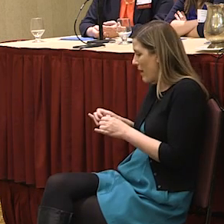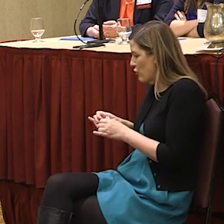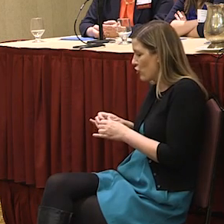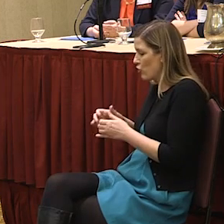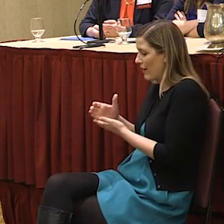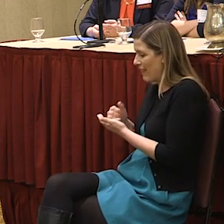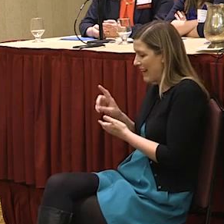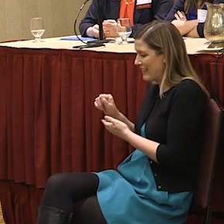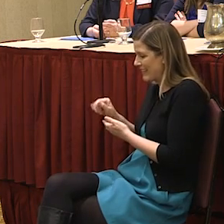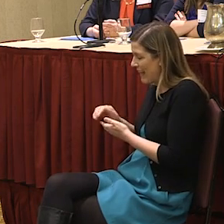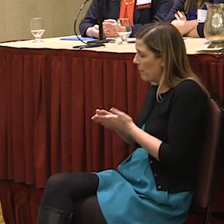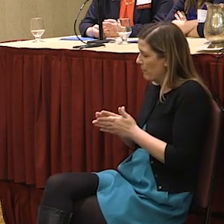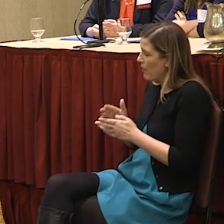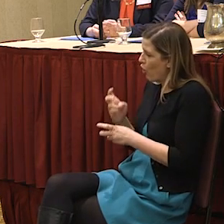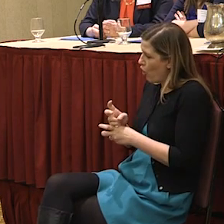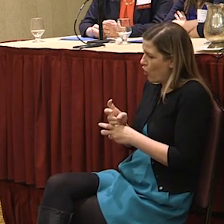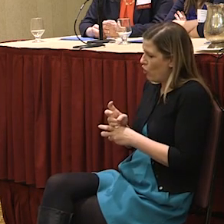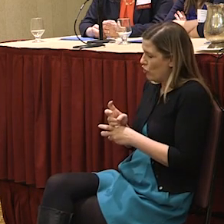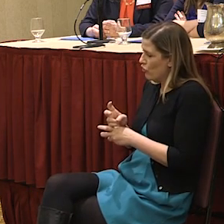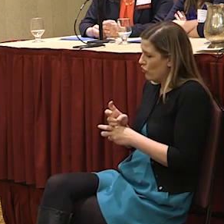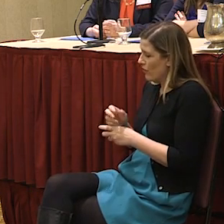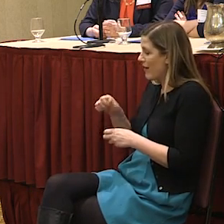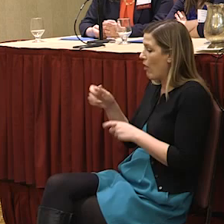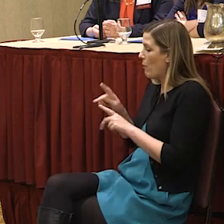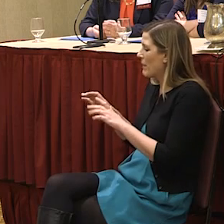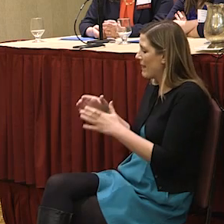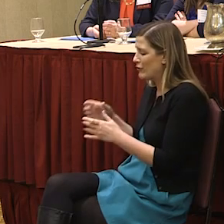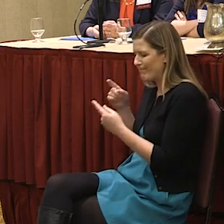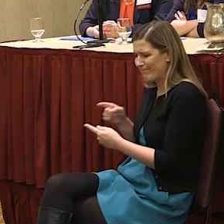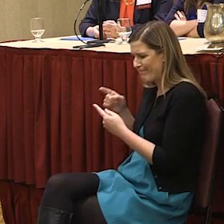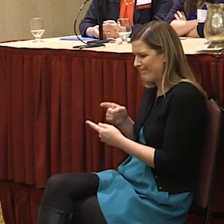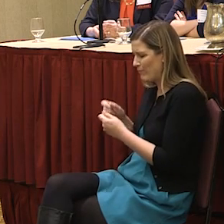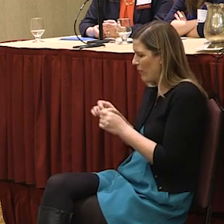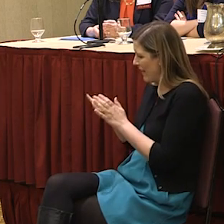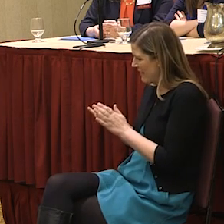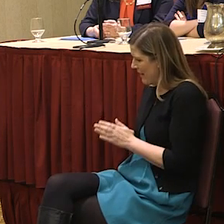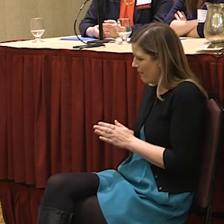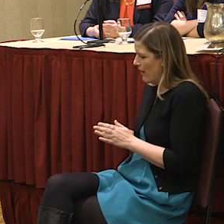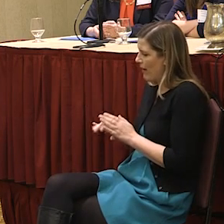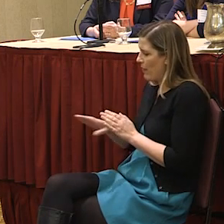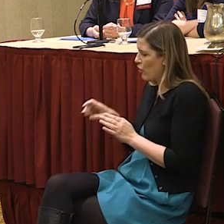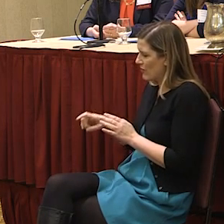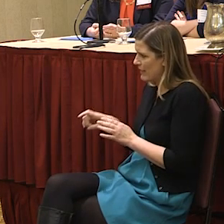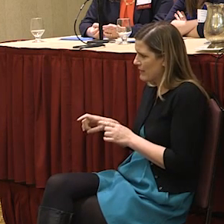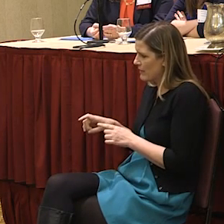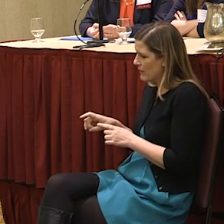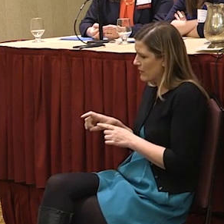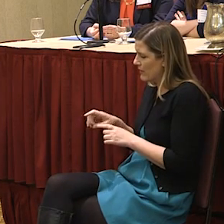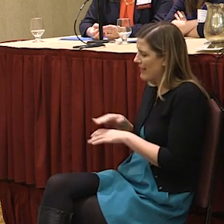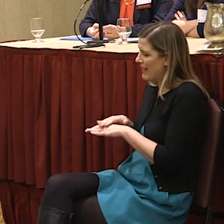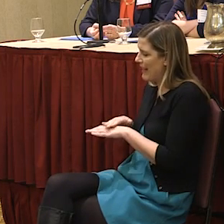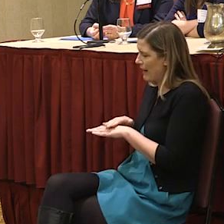collecting data, it makes it harder. Another population that we weren't able to completely identify and address was the